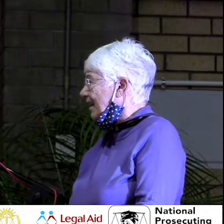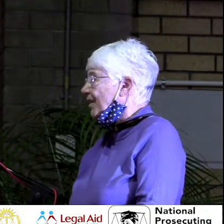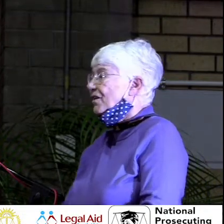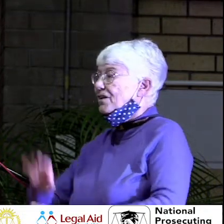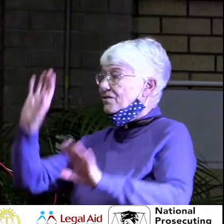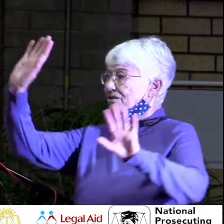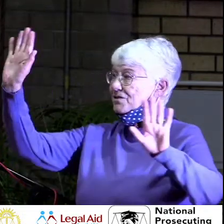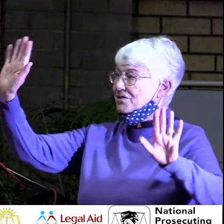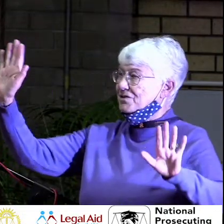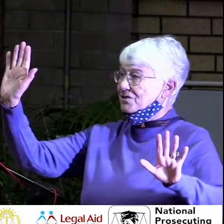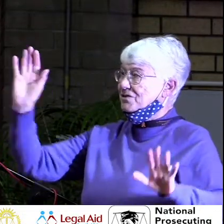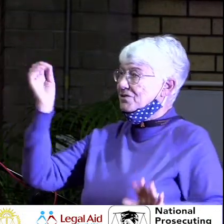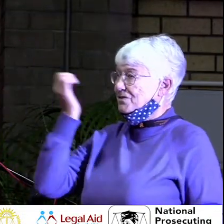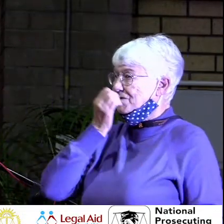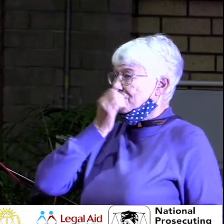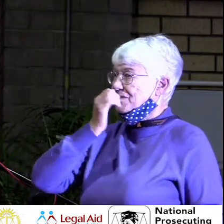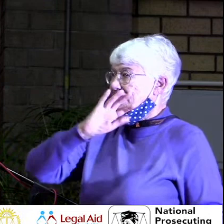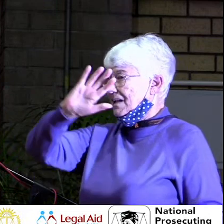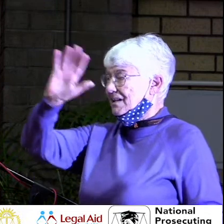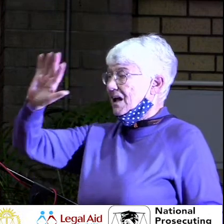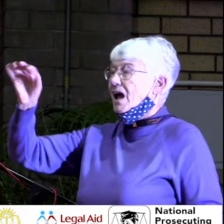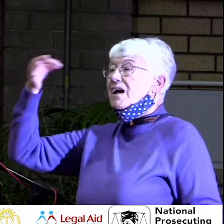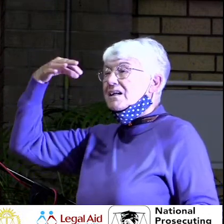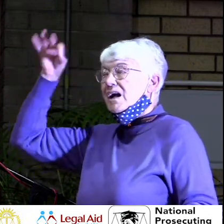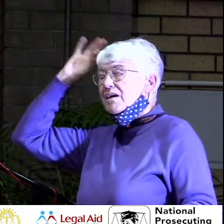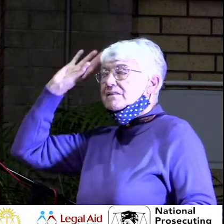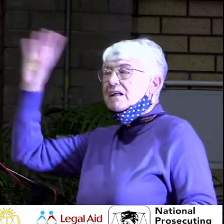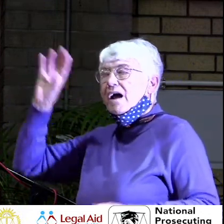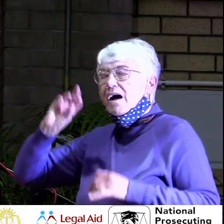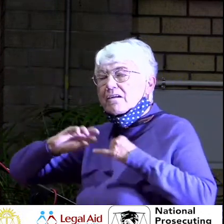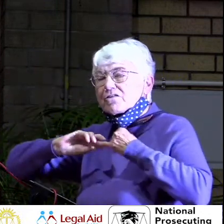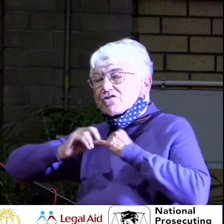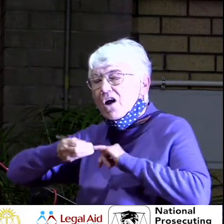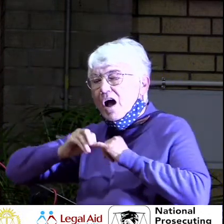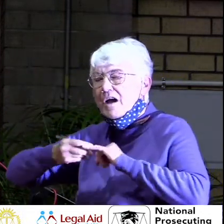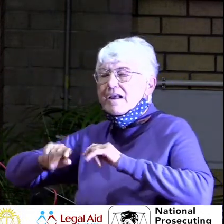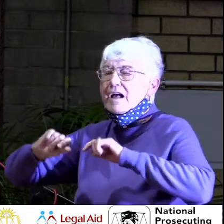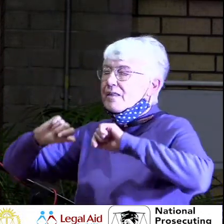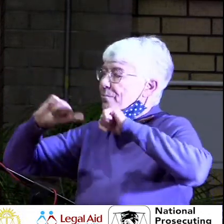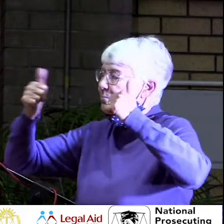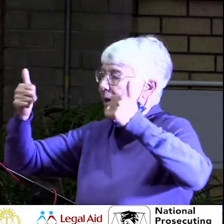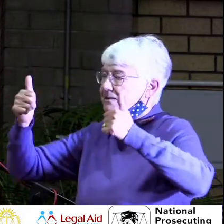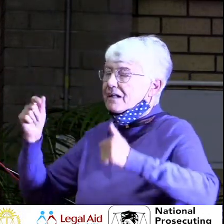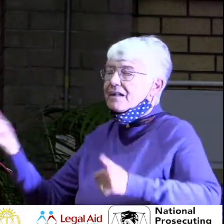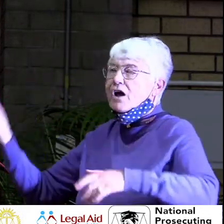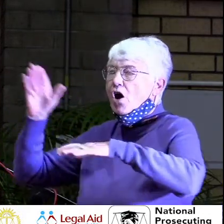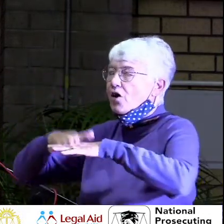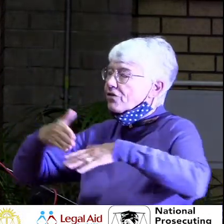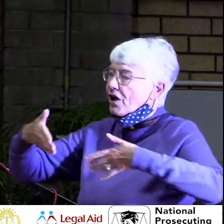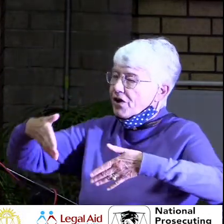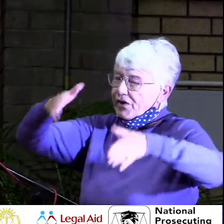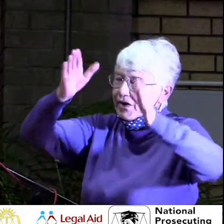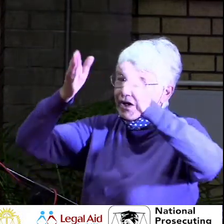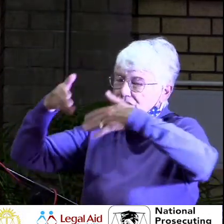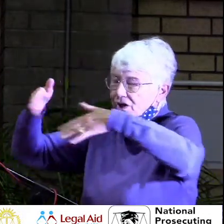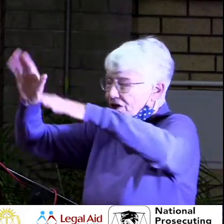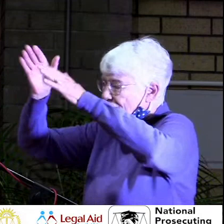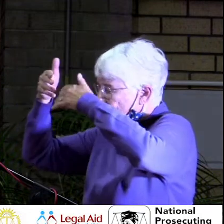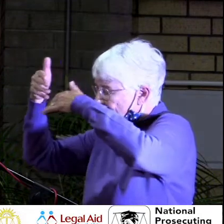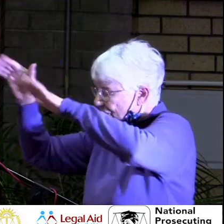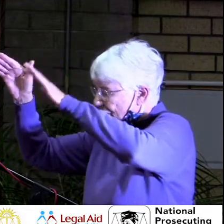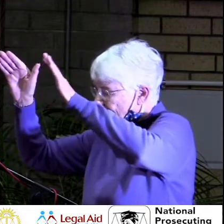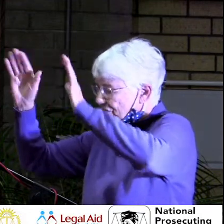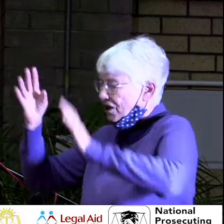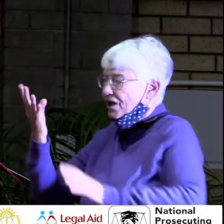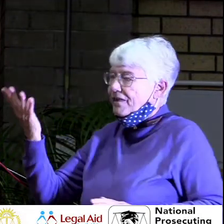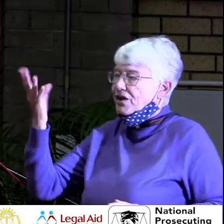our side, we do our best. Our staff is on the roads every day, they even work after hours. But